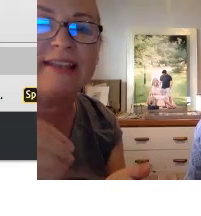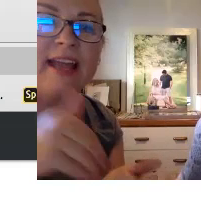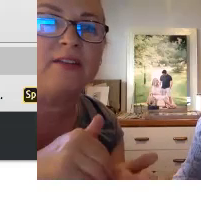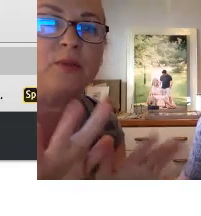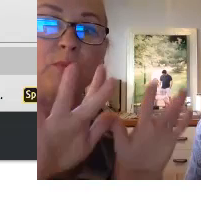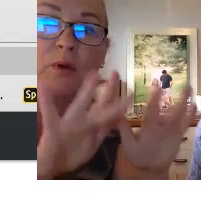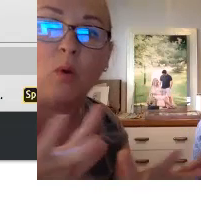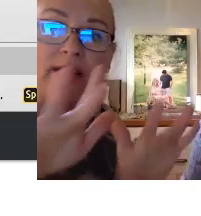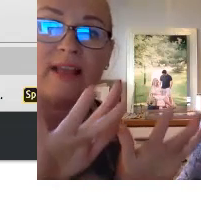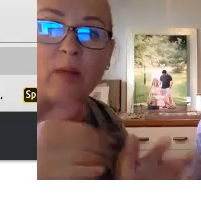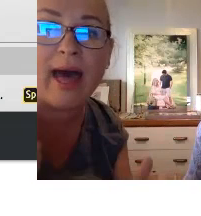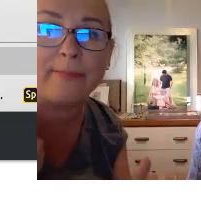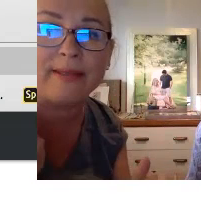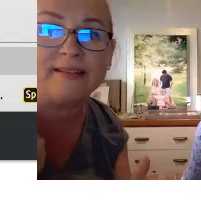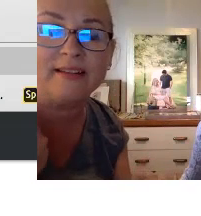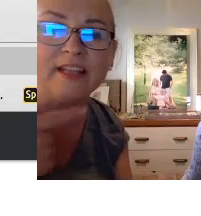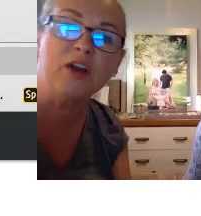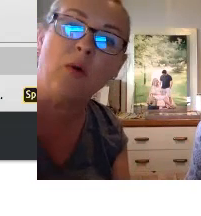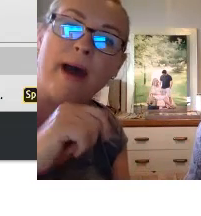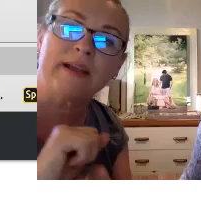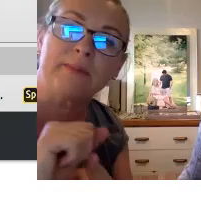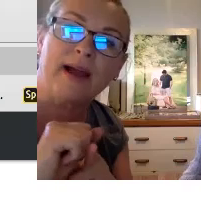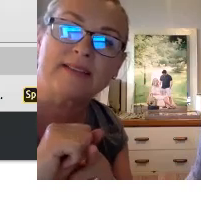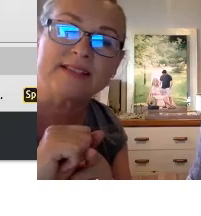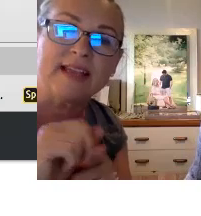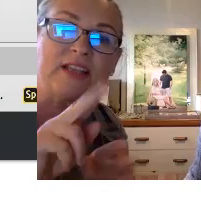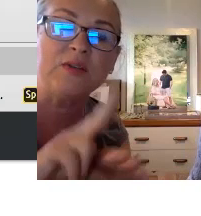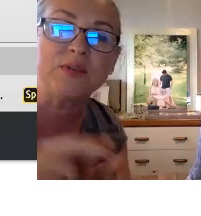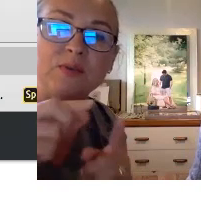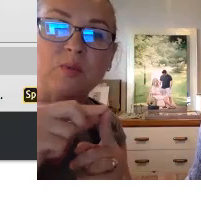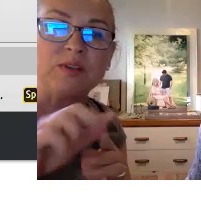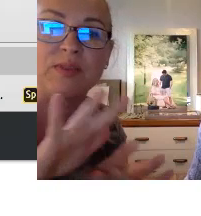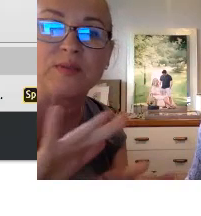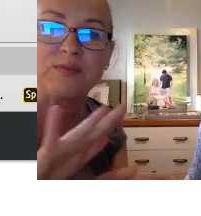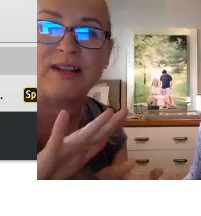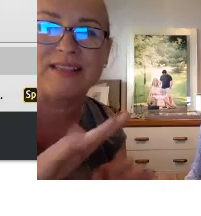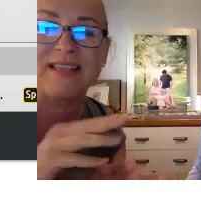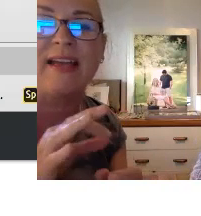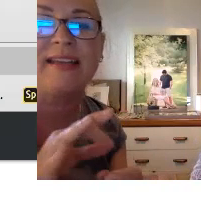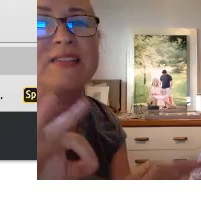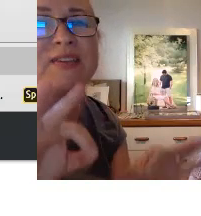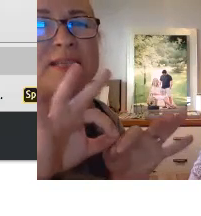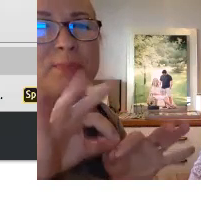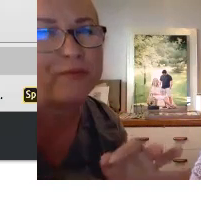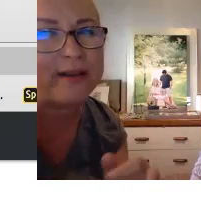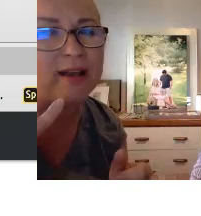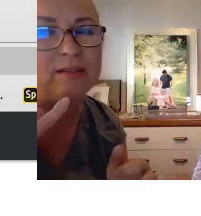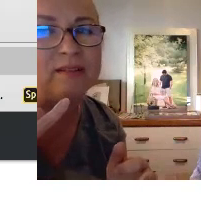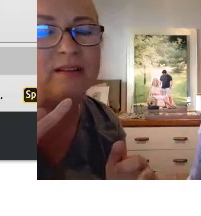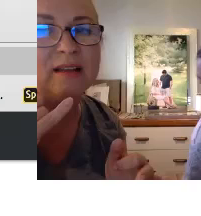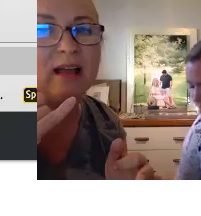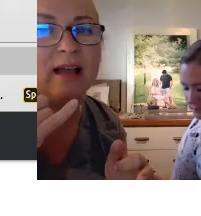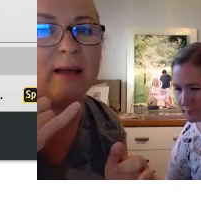And again, with the recording that will happen, you can go back and practice and use those words with those phrases. Again, it's very simple for